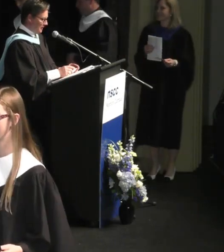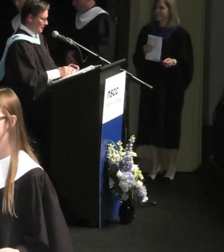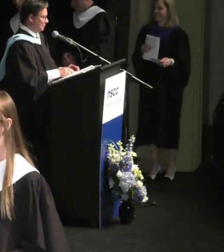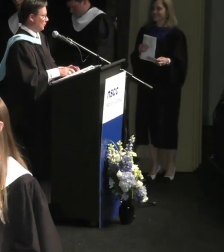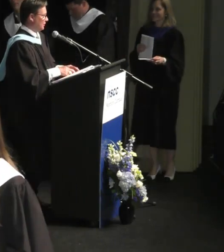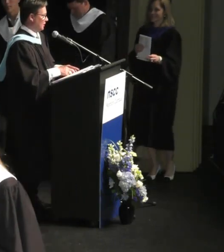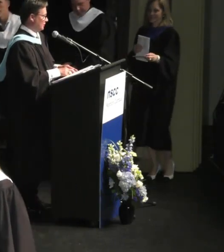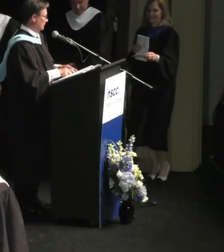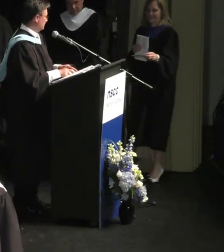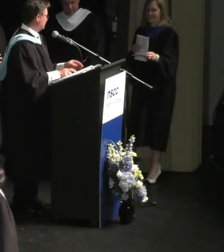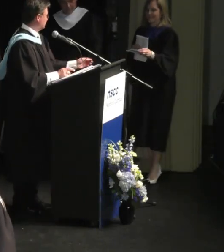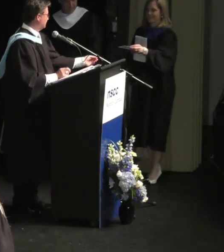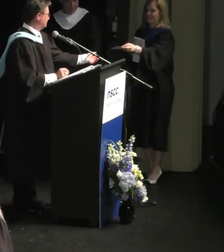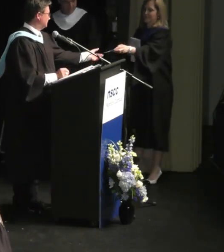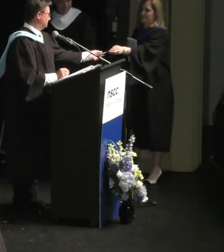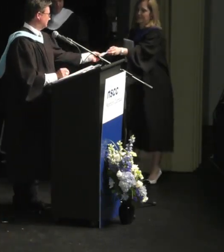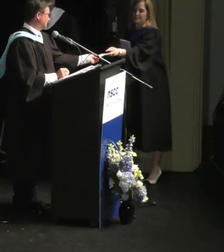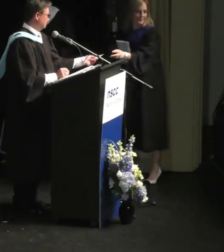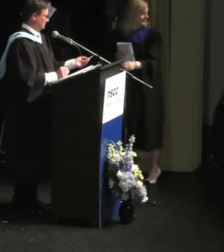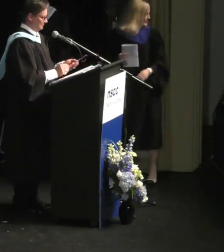Devin Pickup with honors.